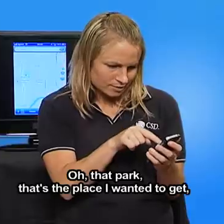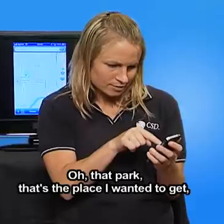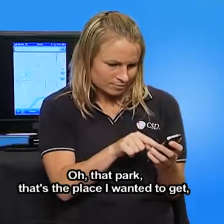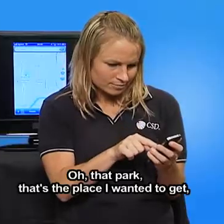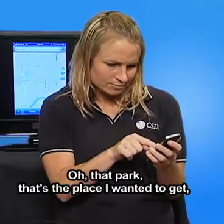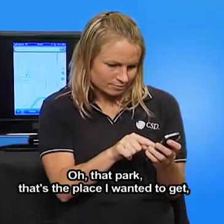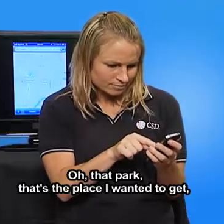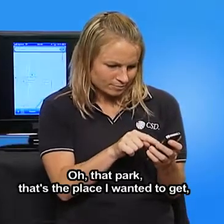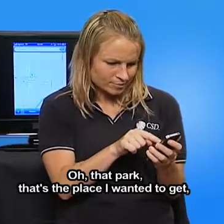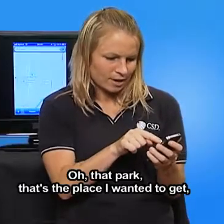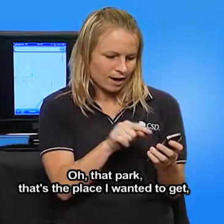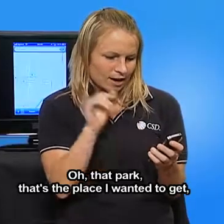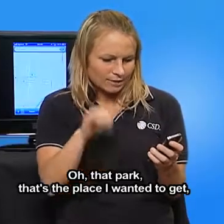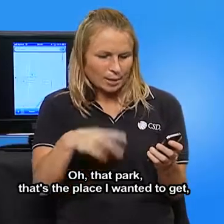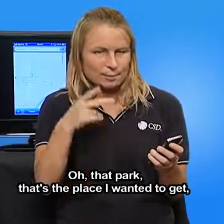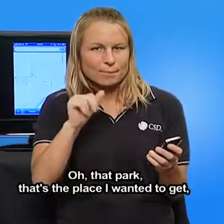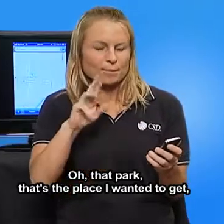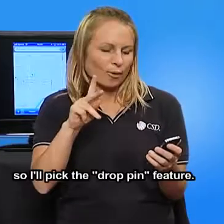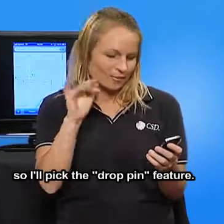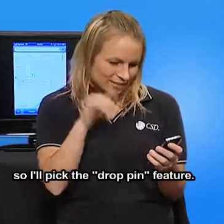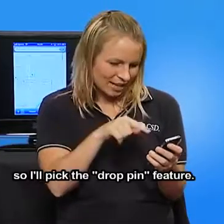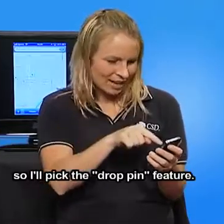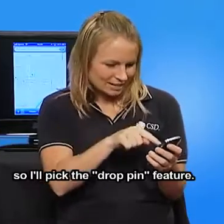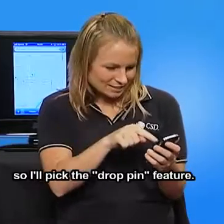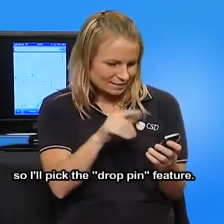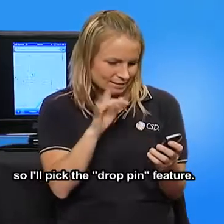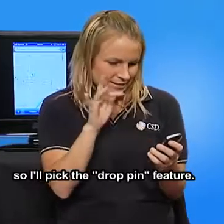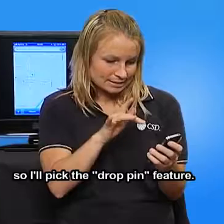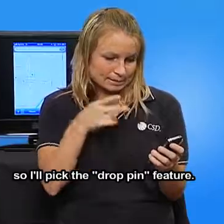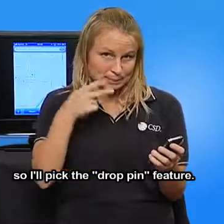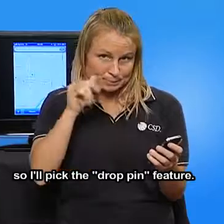Oh, that park, that's the place I wanted to get. So I'll pick the Drop Pin feature.